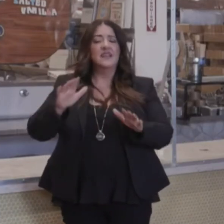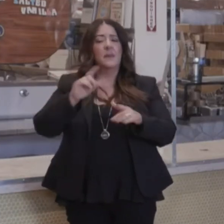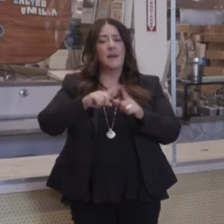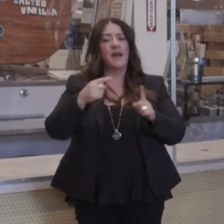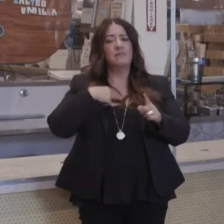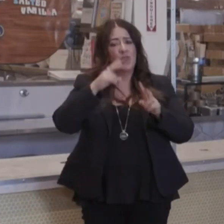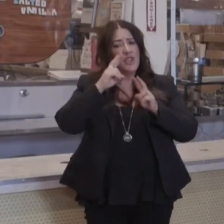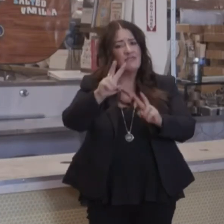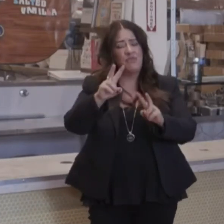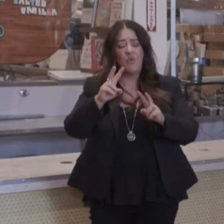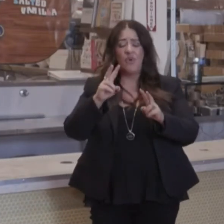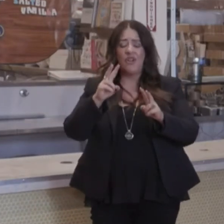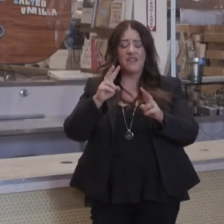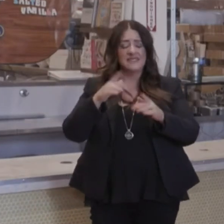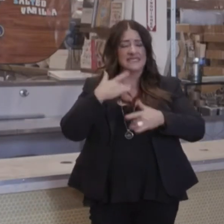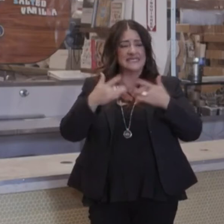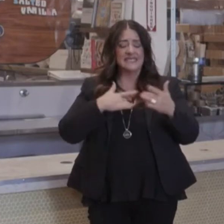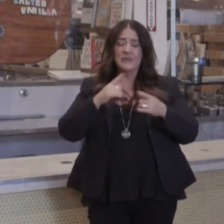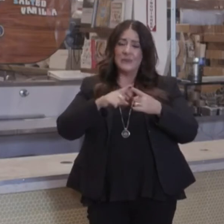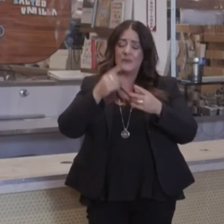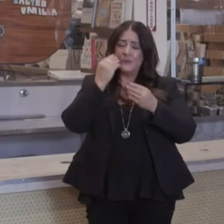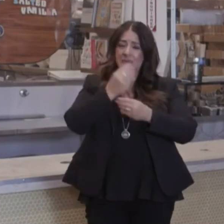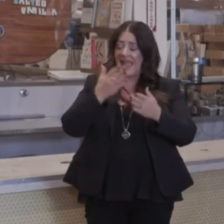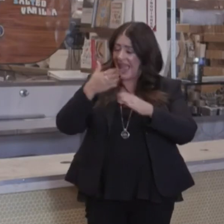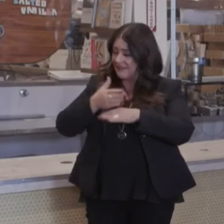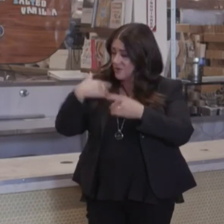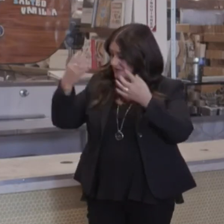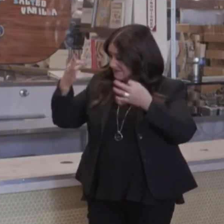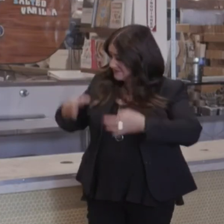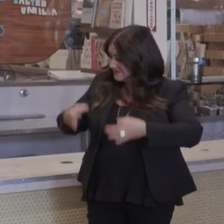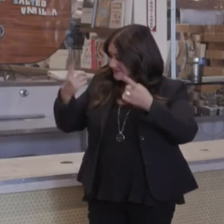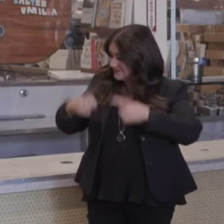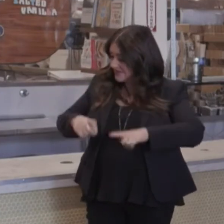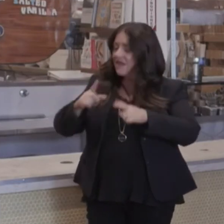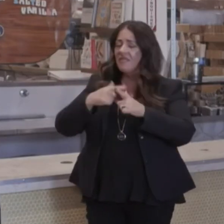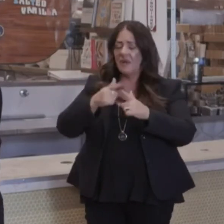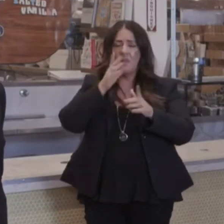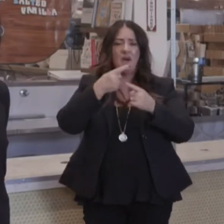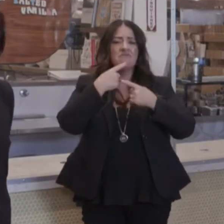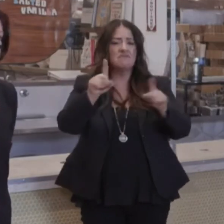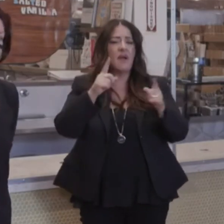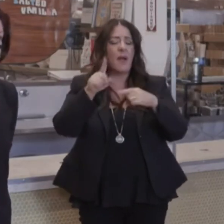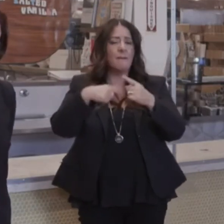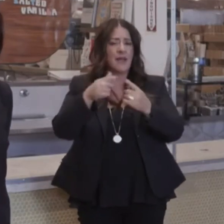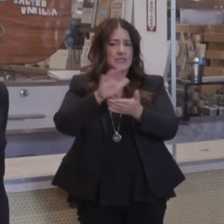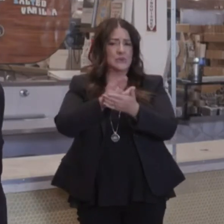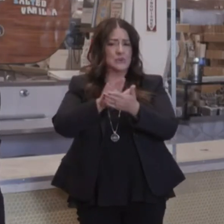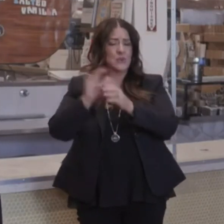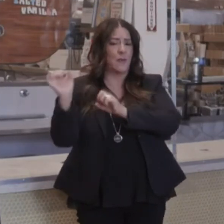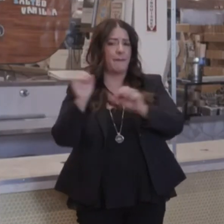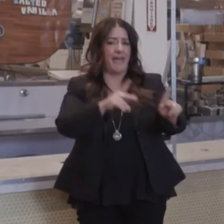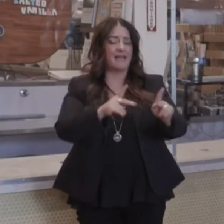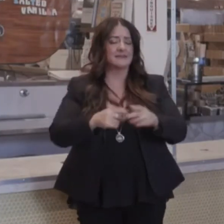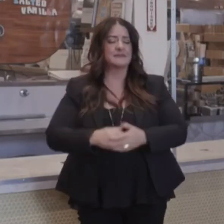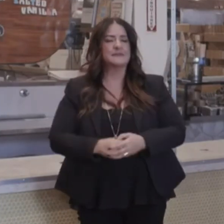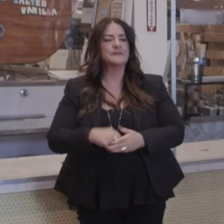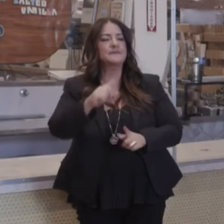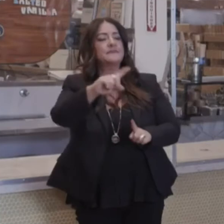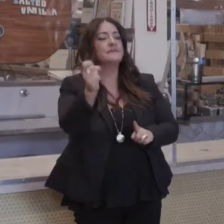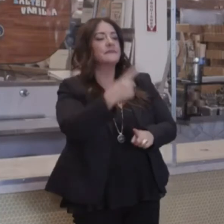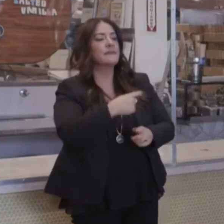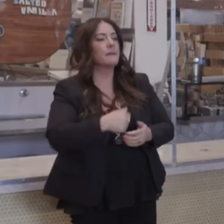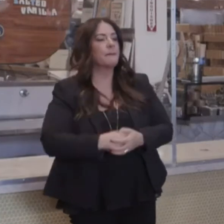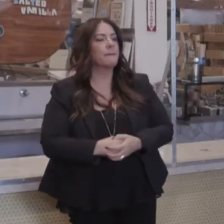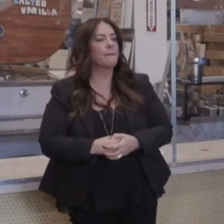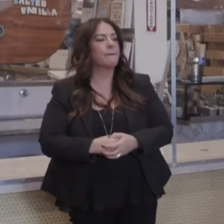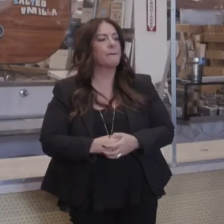the details plan after we work through those details with the legislature. Governor Brian Hickey with KCRA. Can you elaborate a little